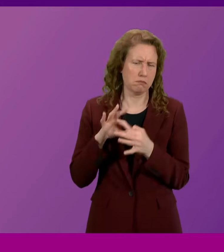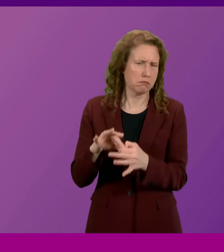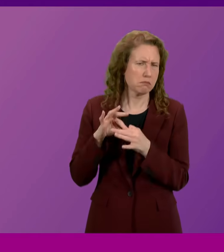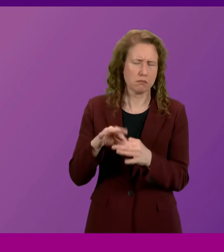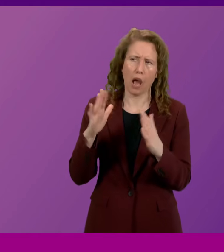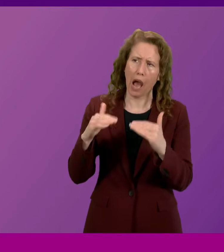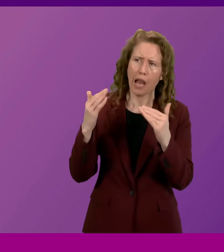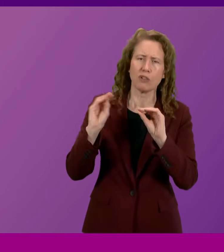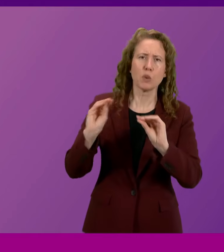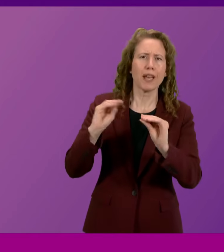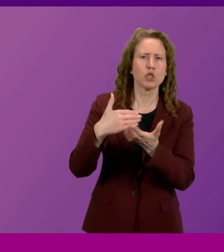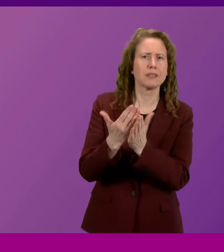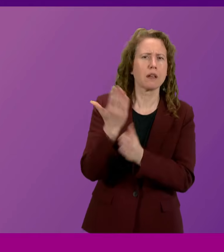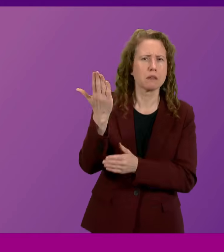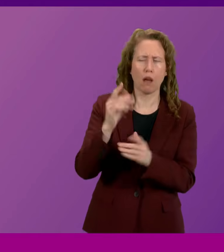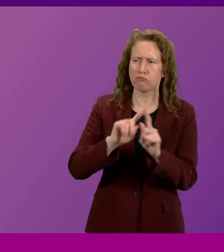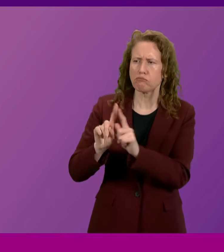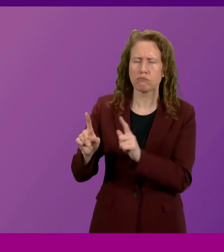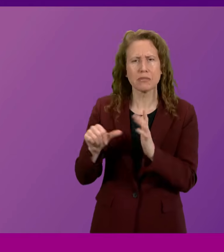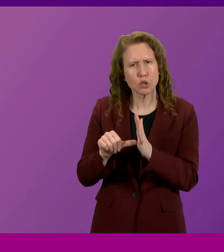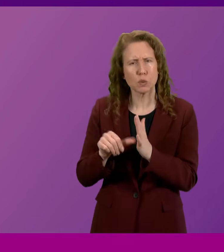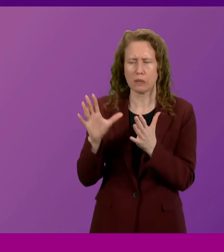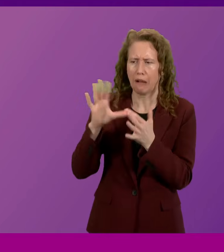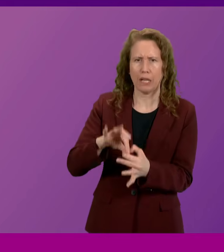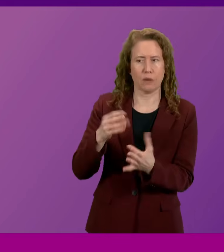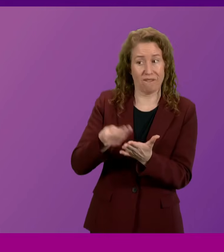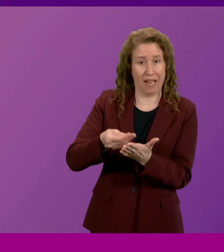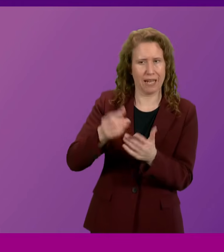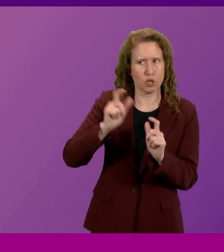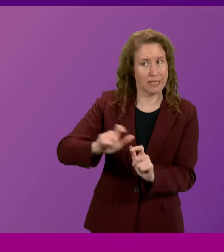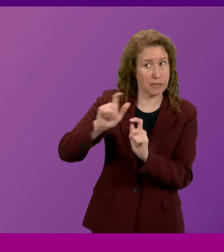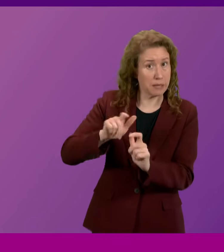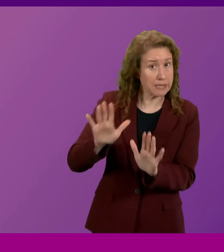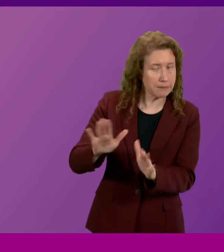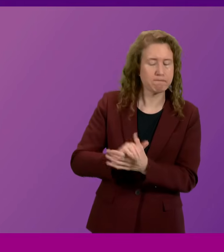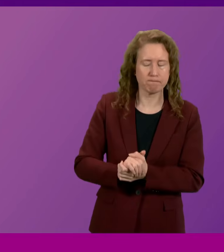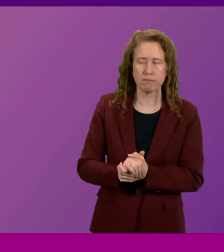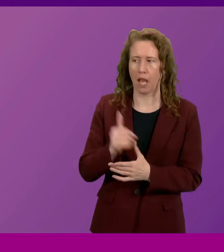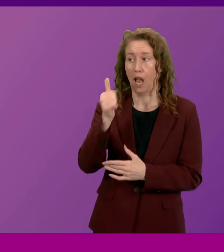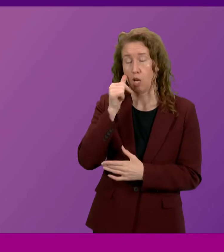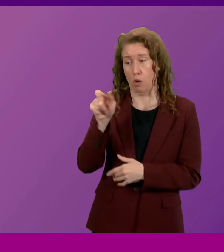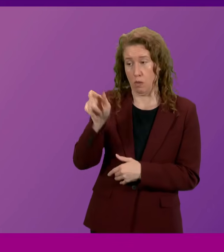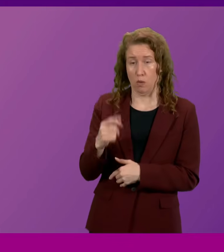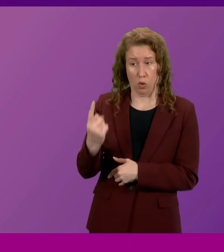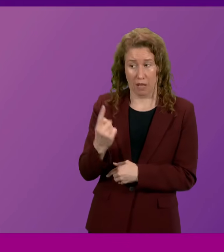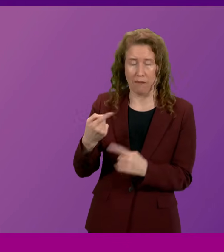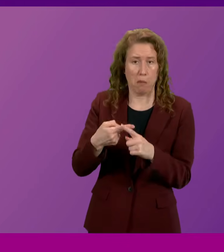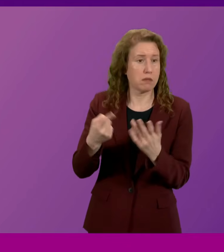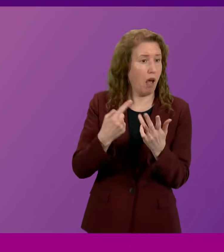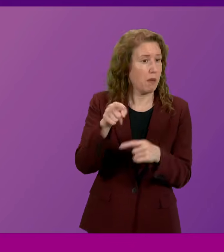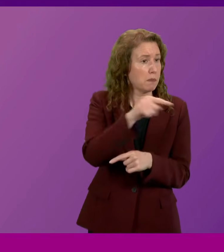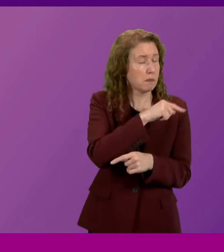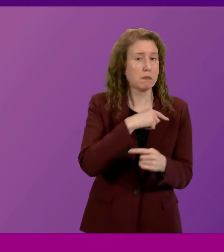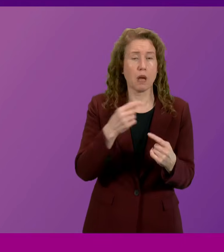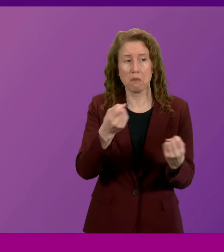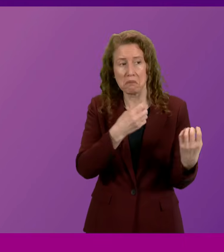higher education sector on a variety of issues in relation to its financial sustainability. I know that the member, alongside other party spokespeople